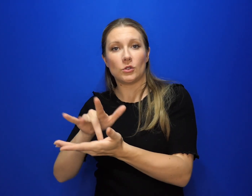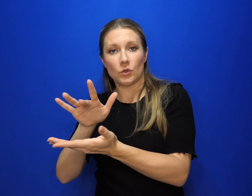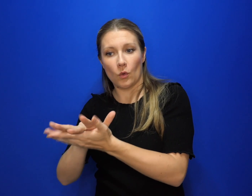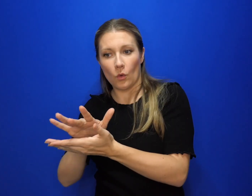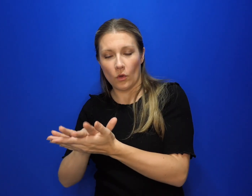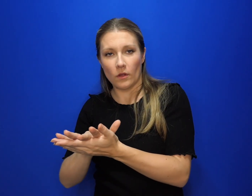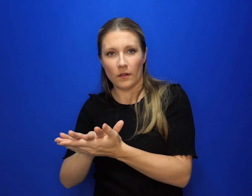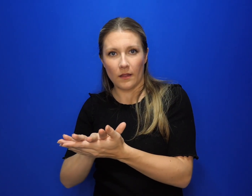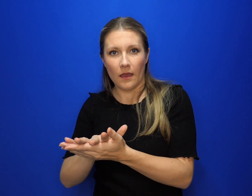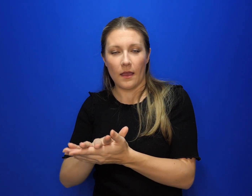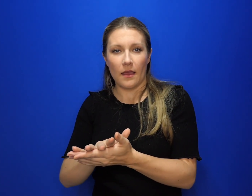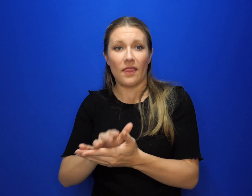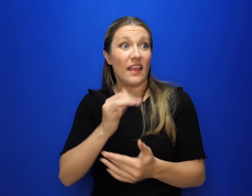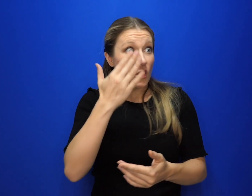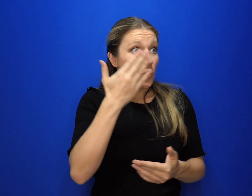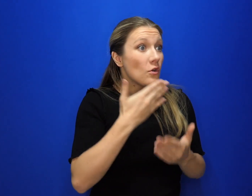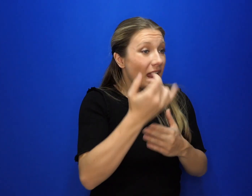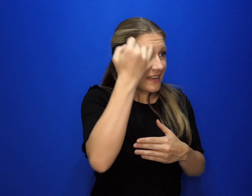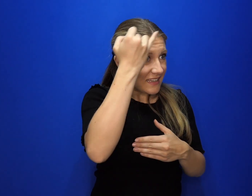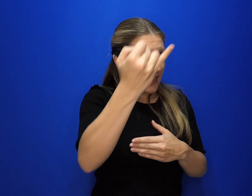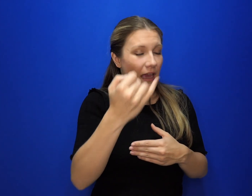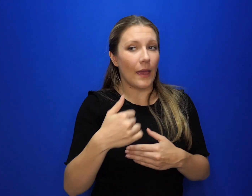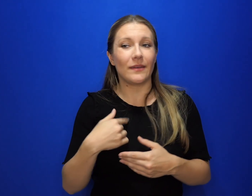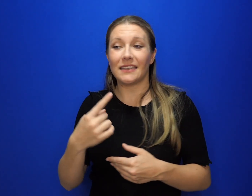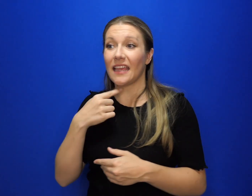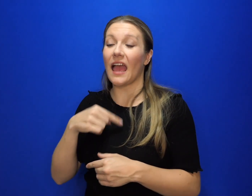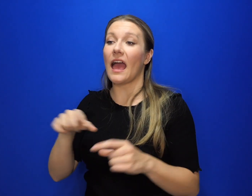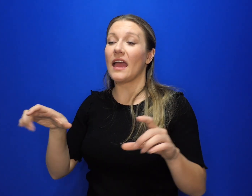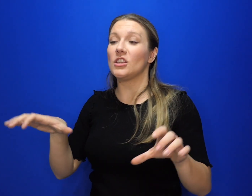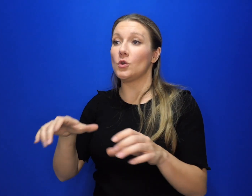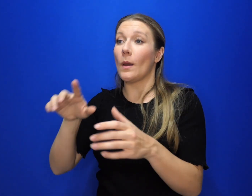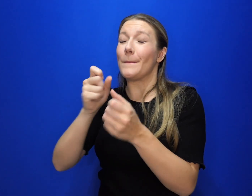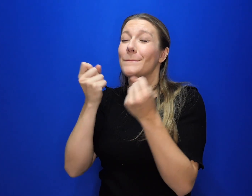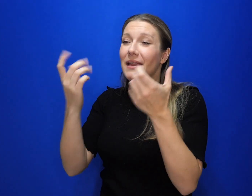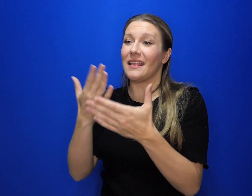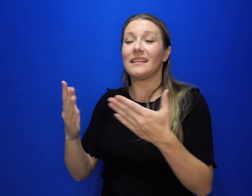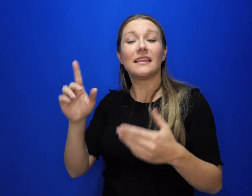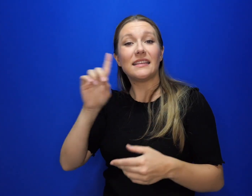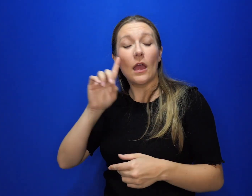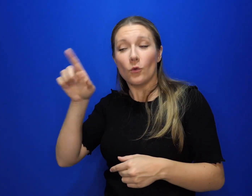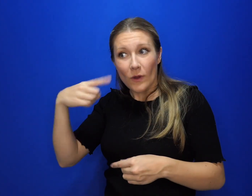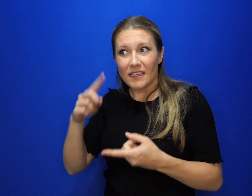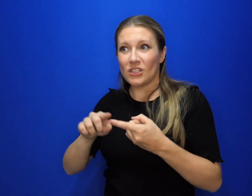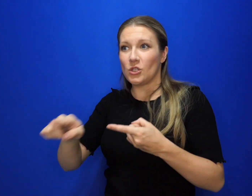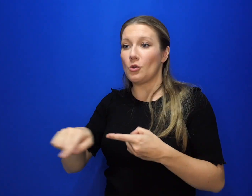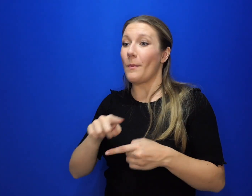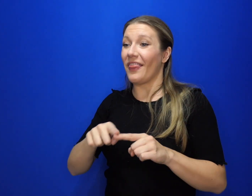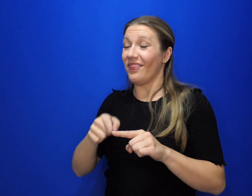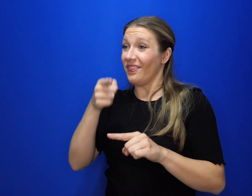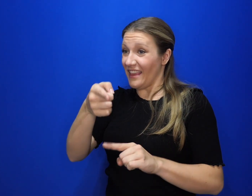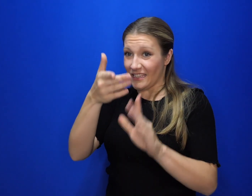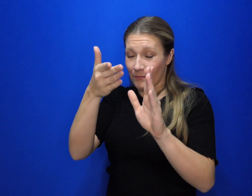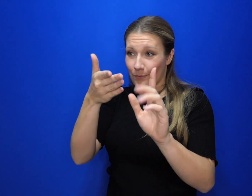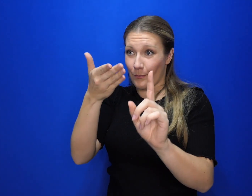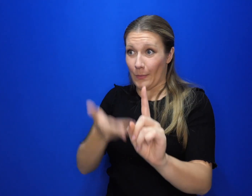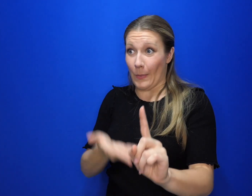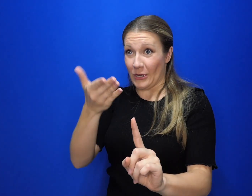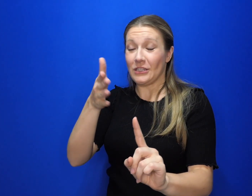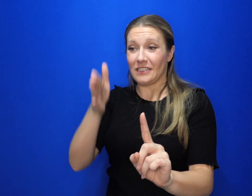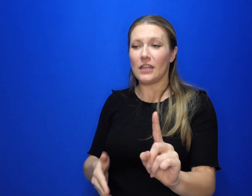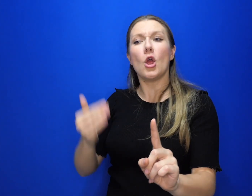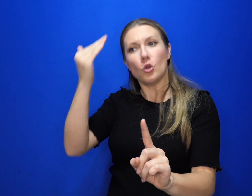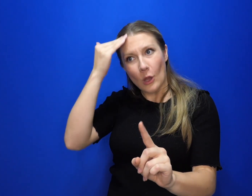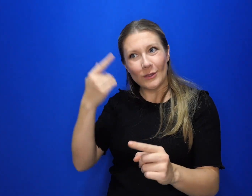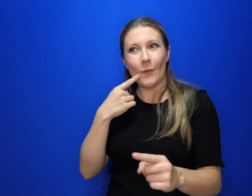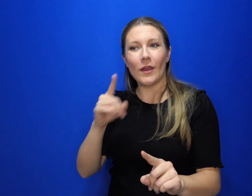great idea. Yeah, because I was like, I'm going to say I do a bunch of stuff. It's going to sound crazy to you. And this person right here knows it works.